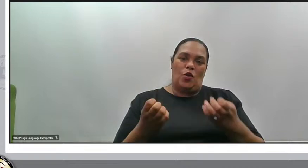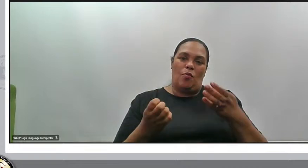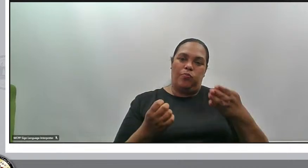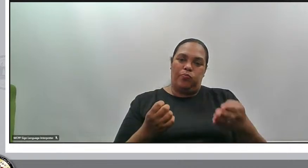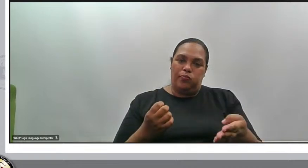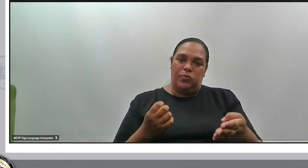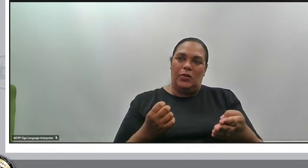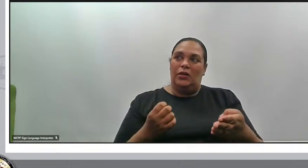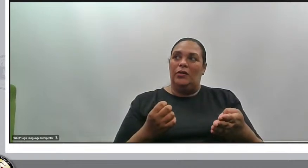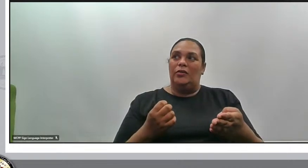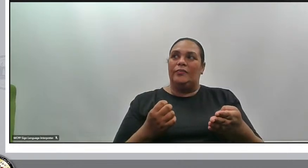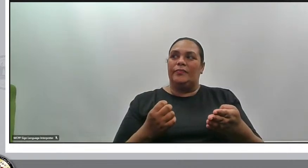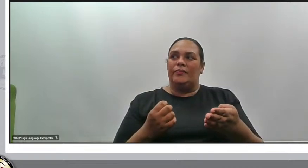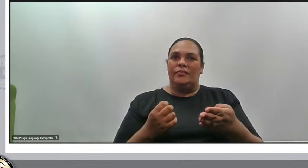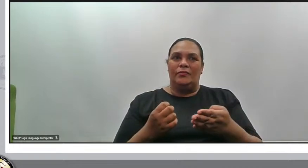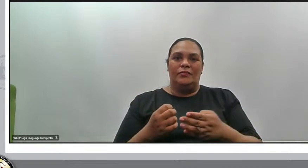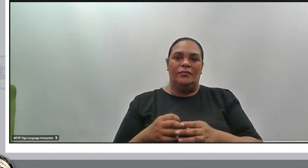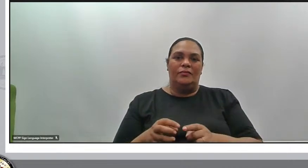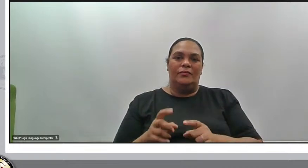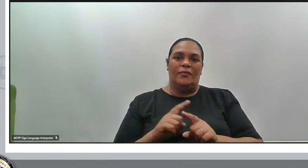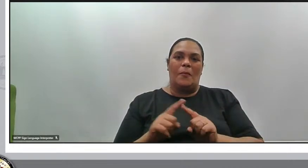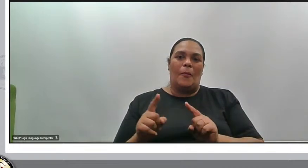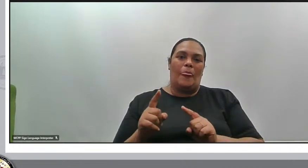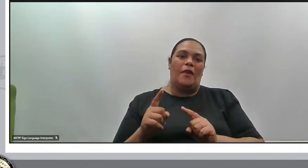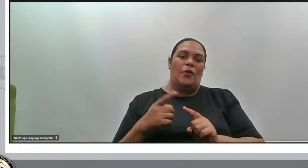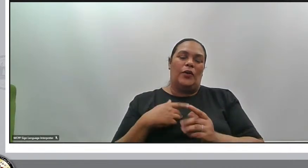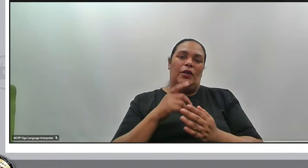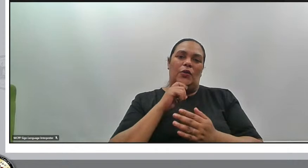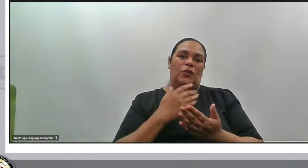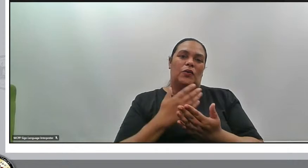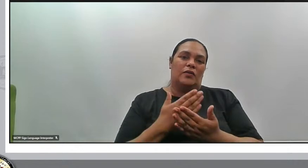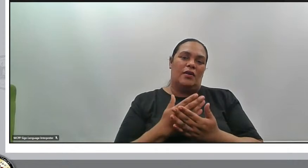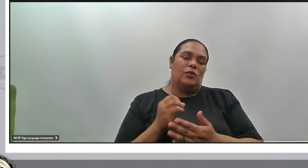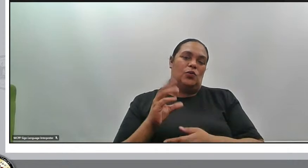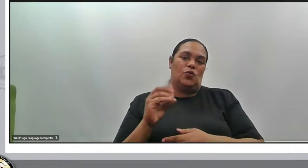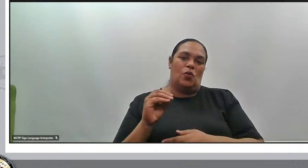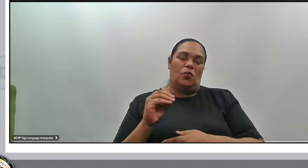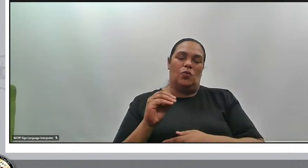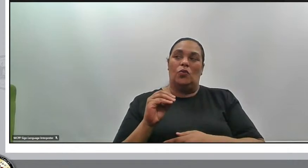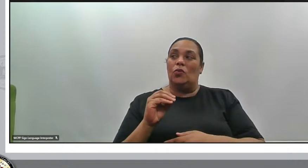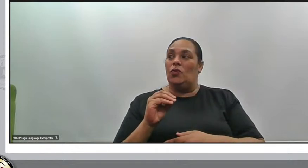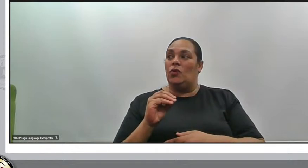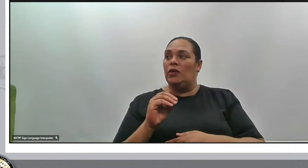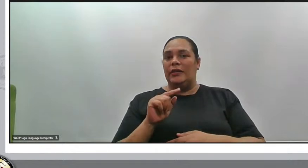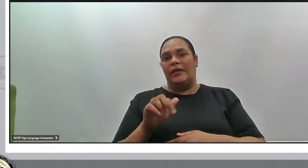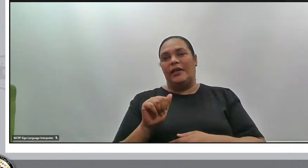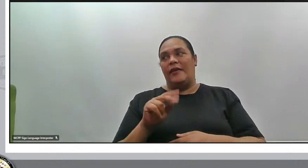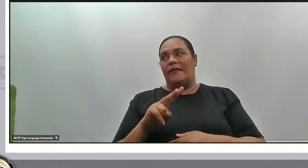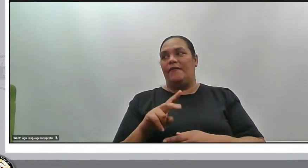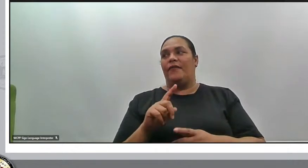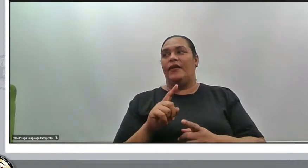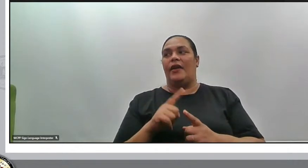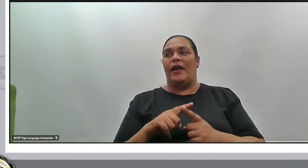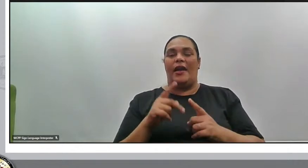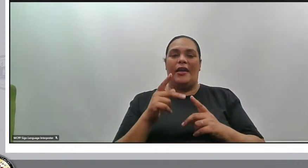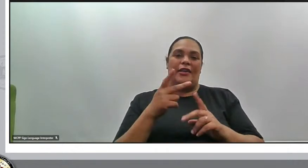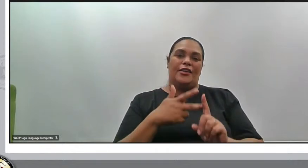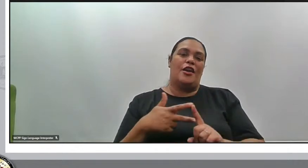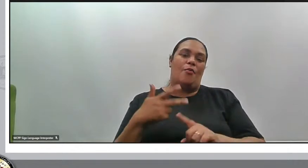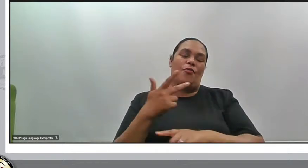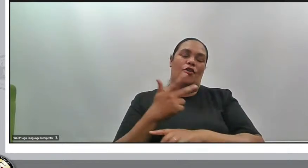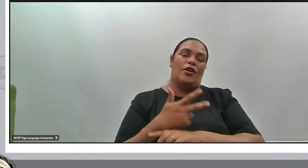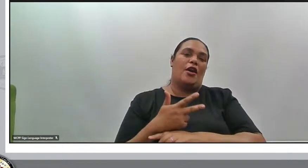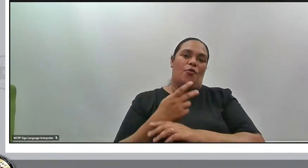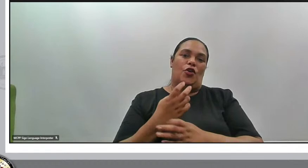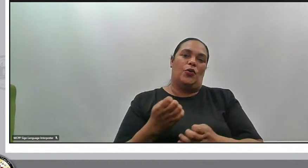that creates the images that we could use. So that's the AV and the camera equipment, Secretary. Madam